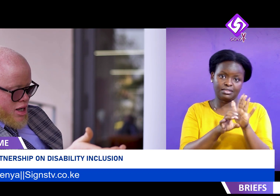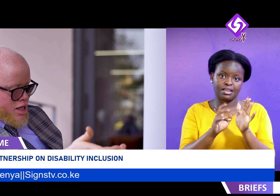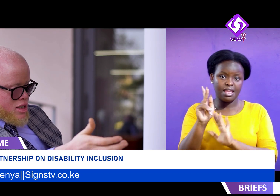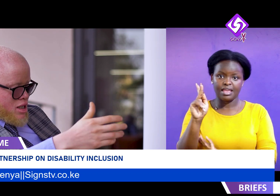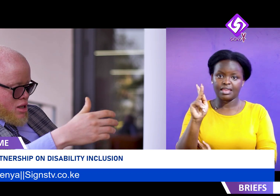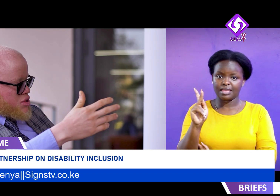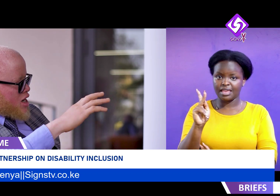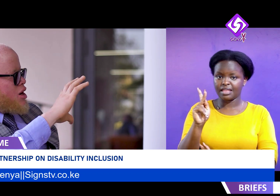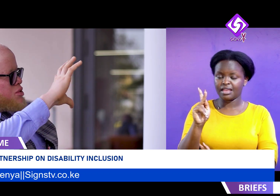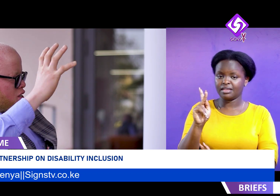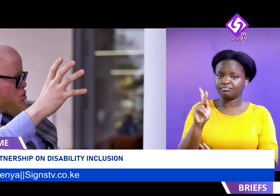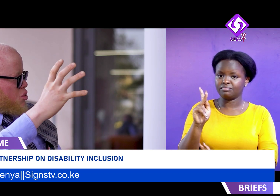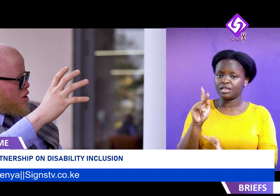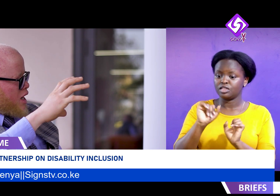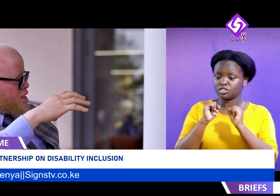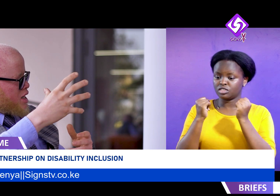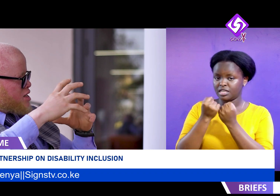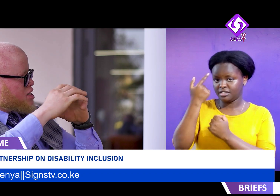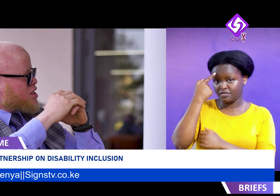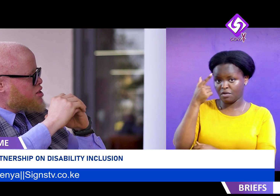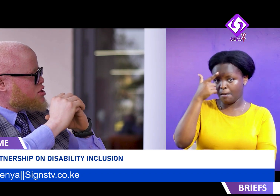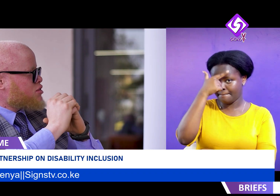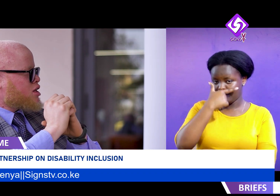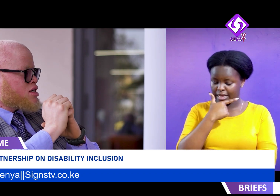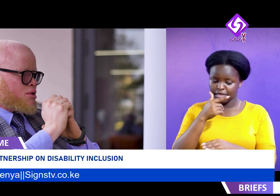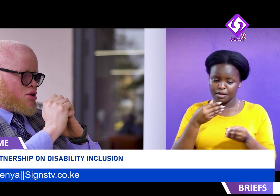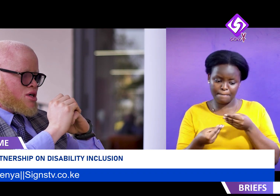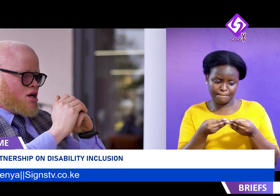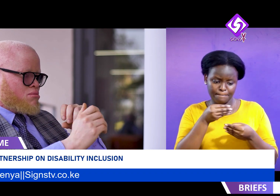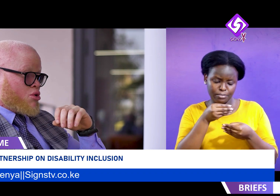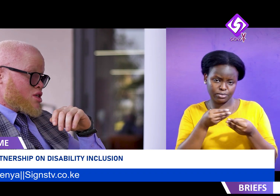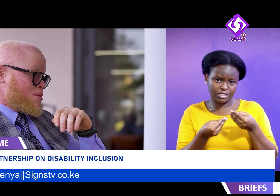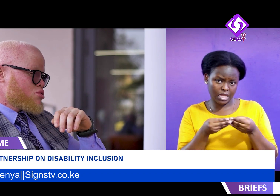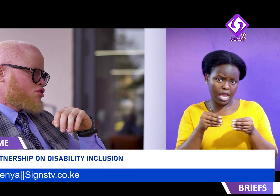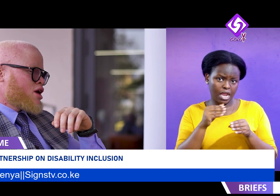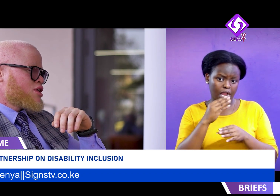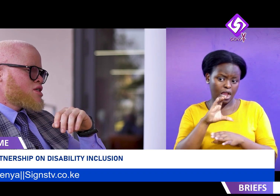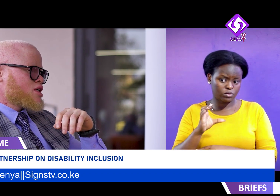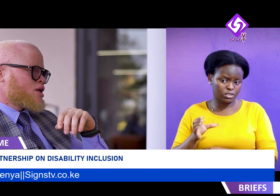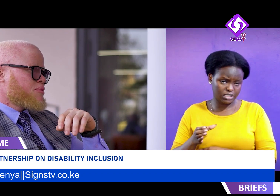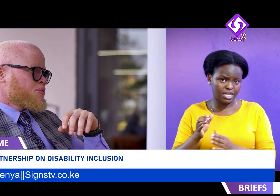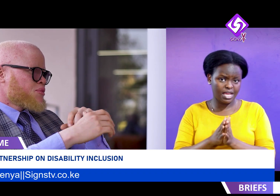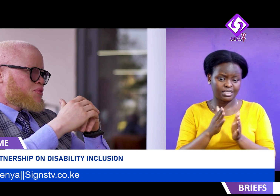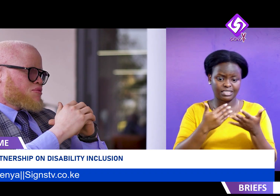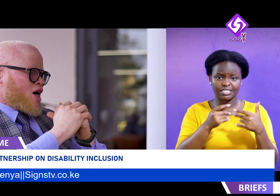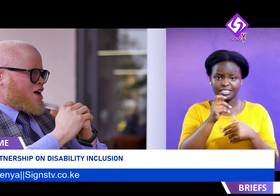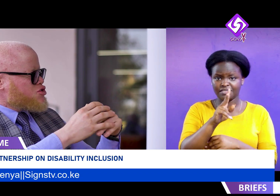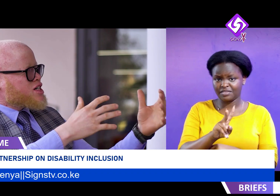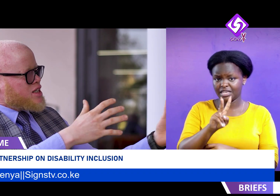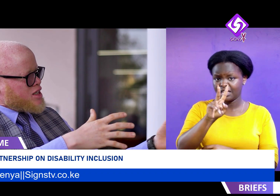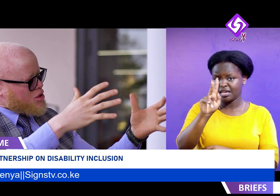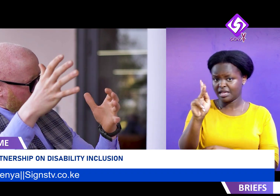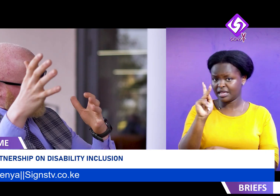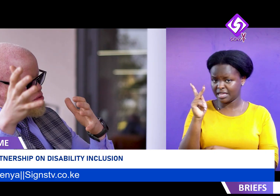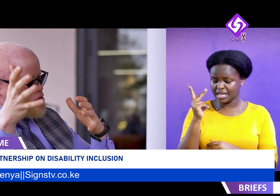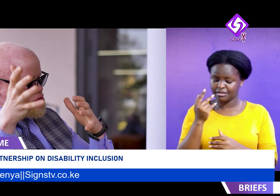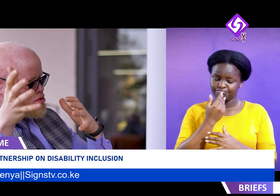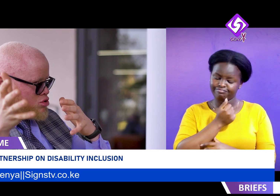for the Blind, Busia County as a whole, and Science TV Kenya, because most times we'd find that